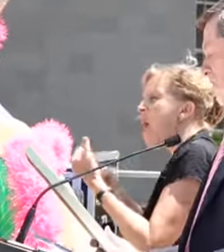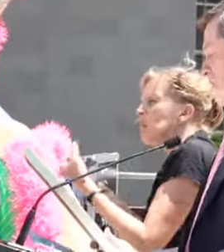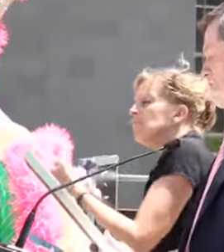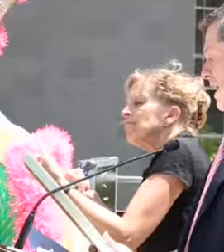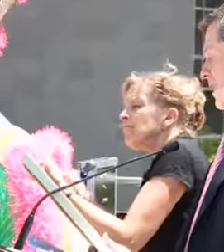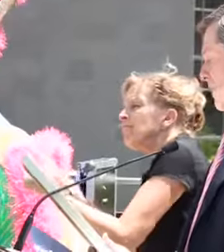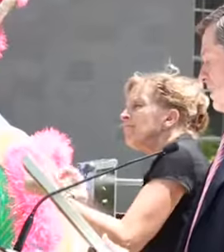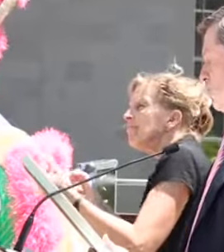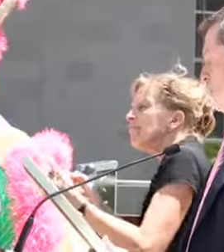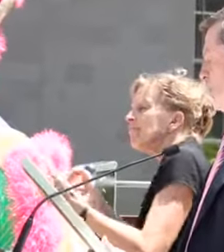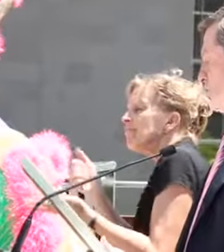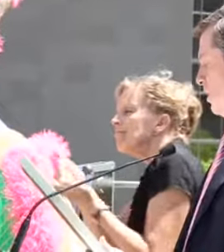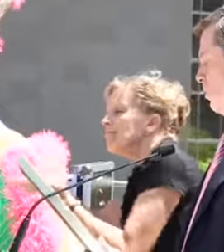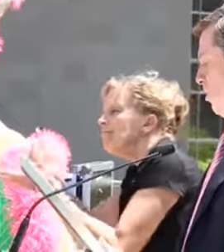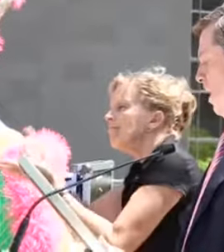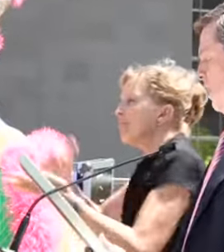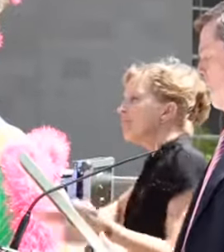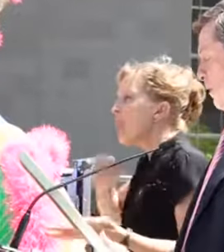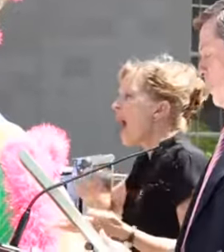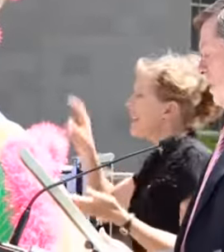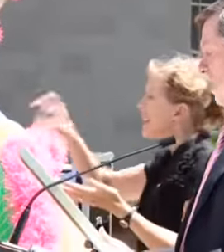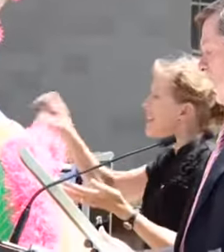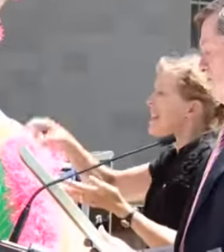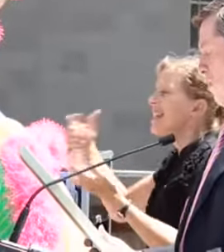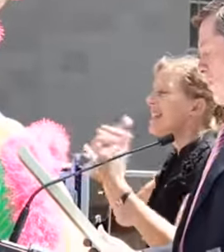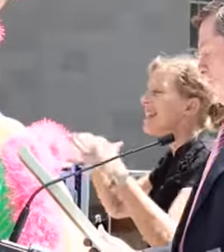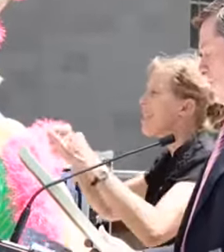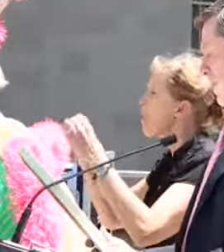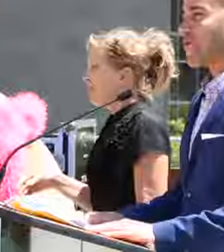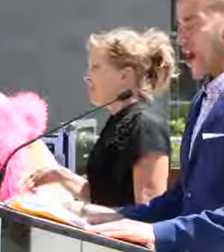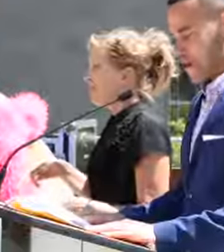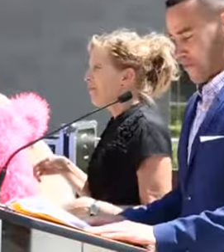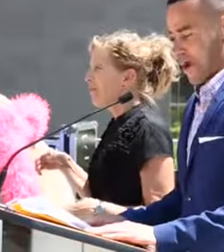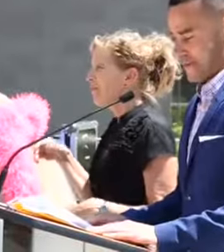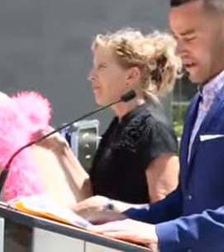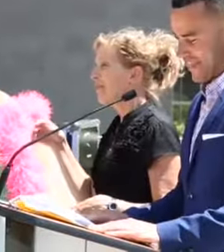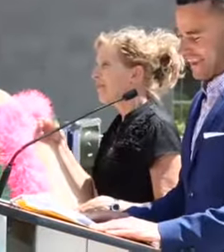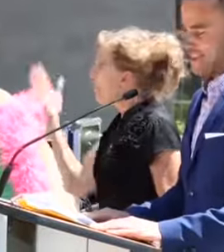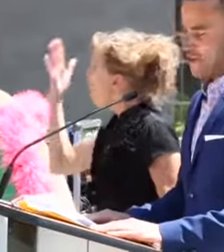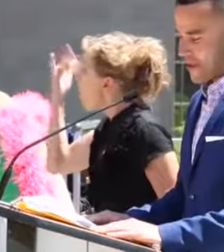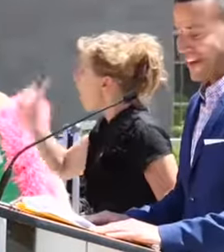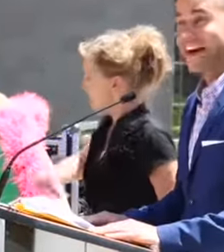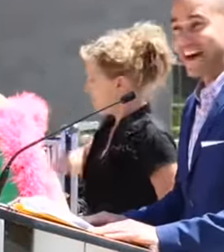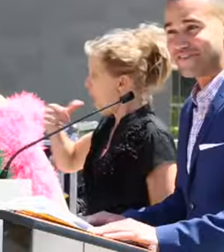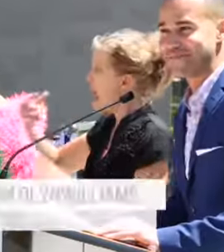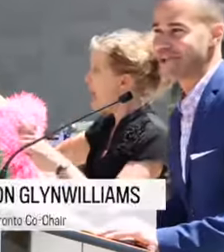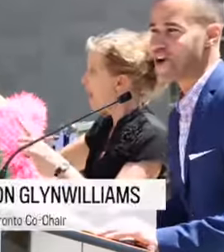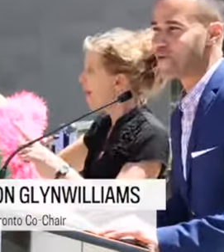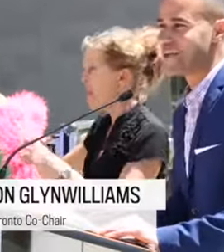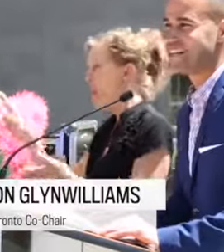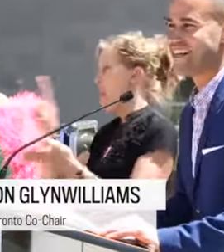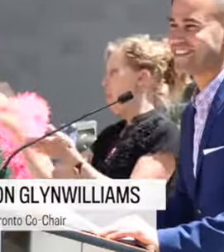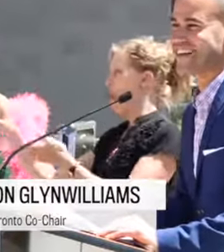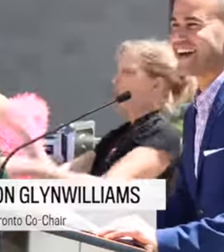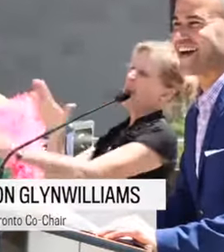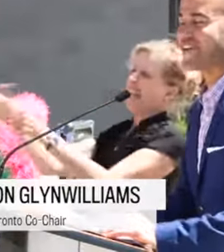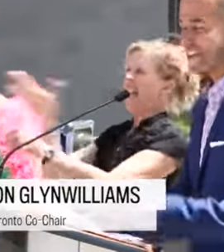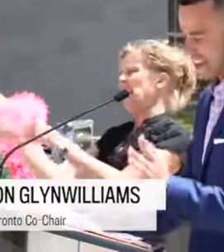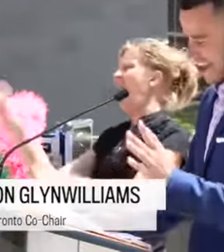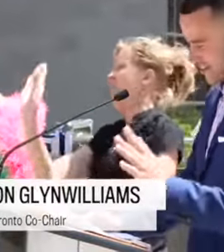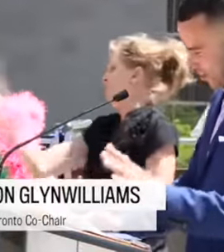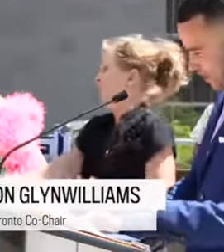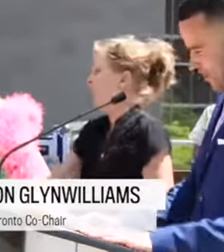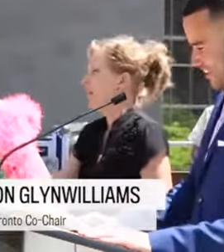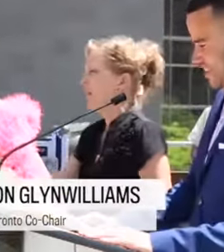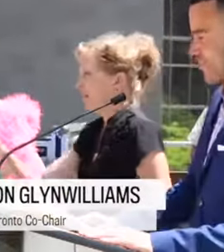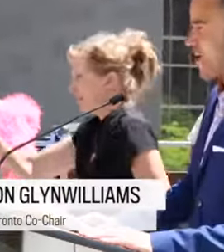victory since, and the issues that still require commitment and focus. Why a Pride Month? Isn't a week enough?